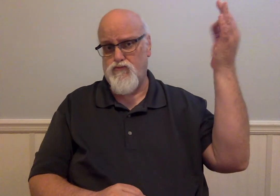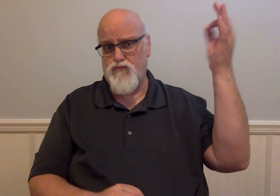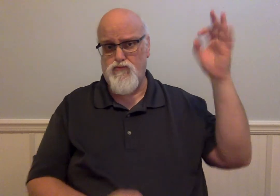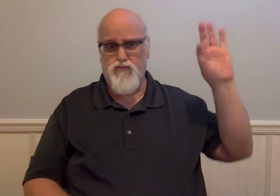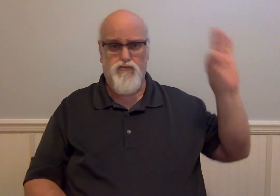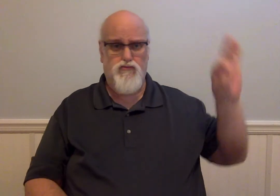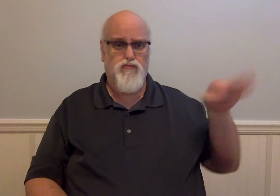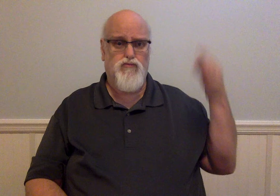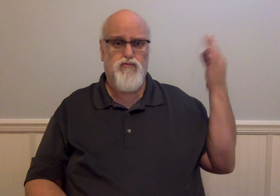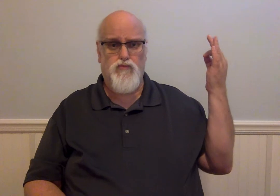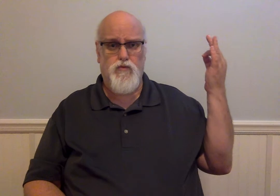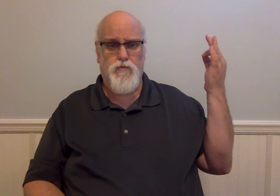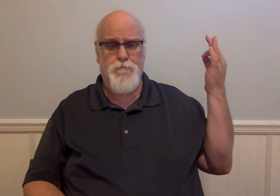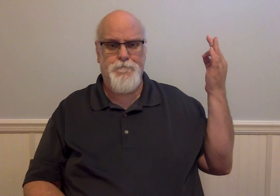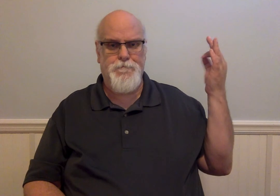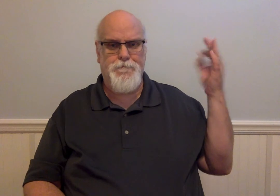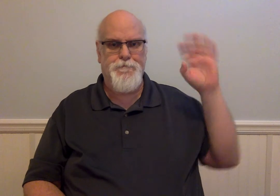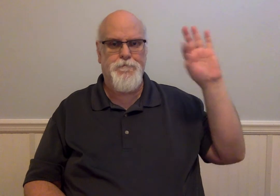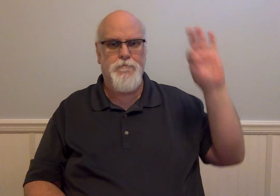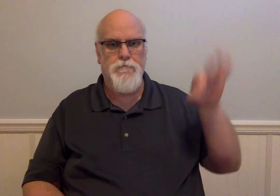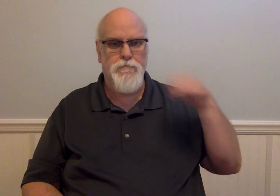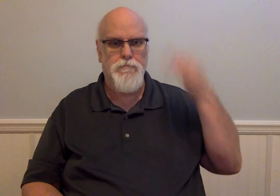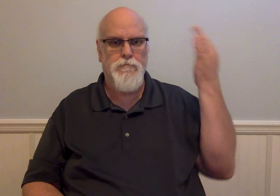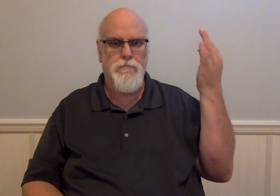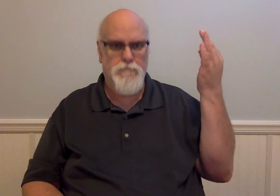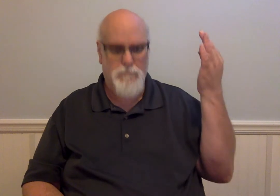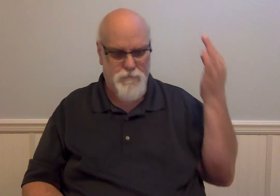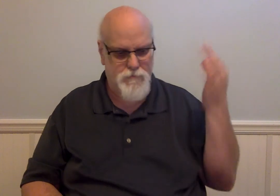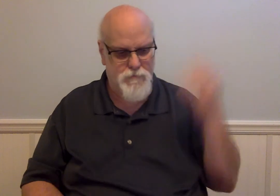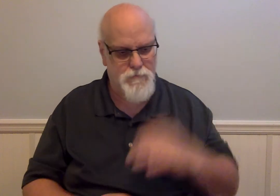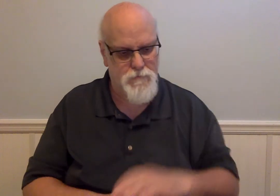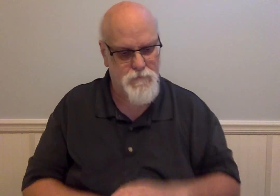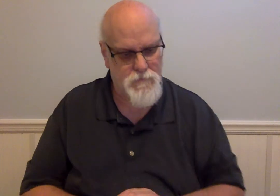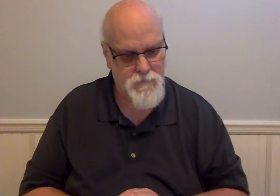French, talked about the language of France, French.